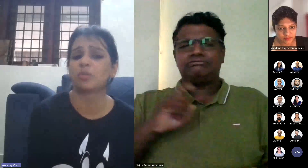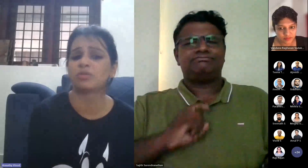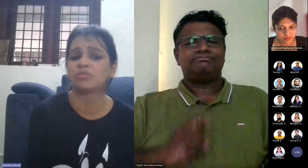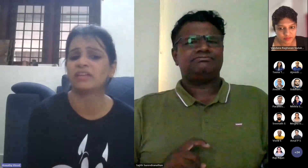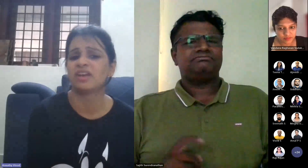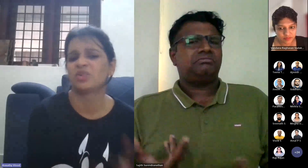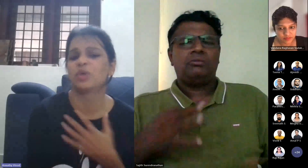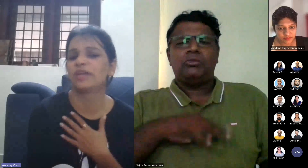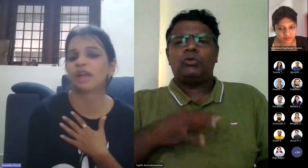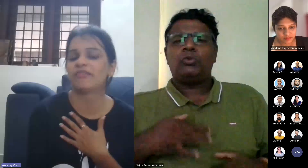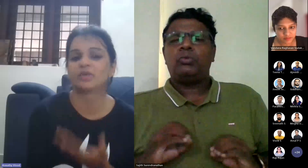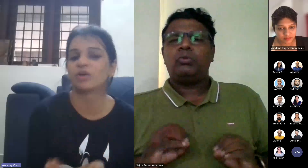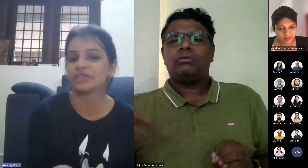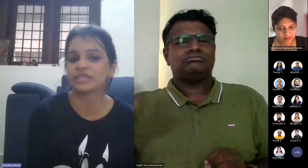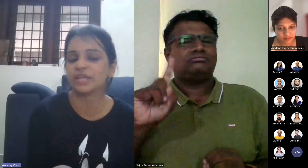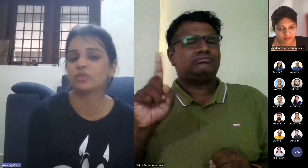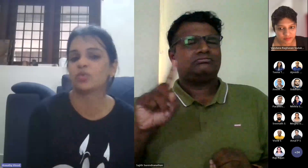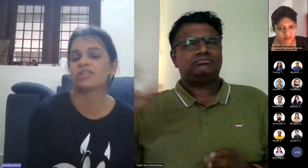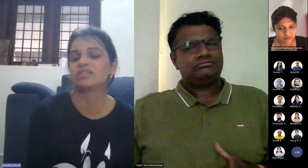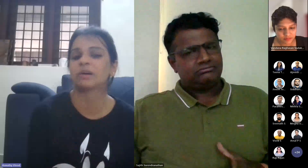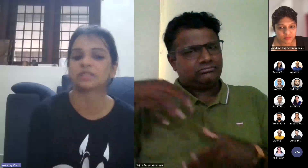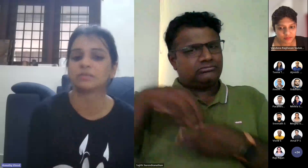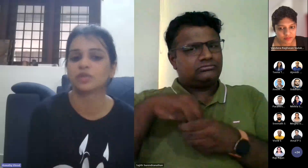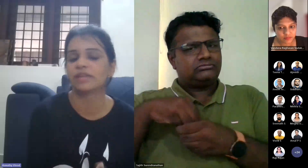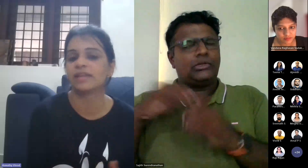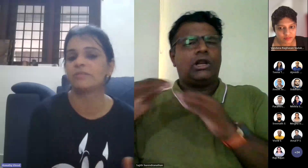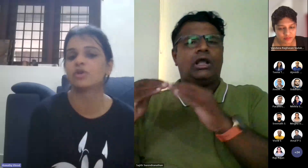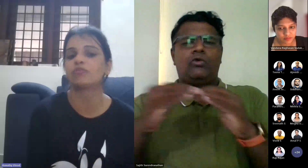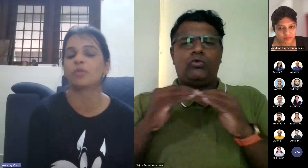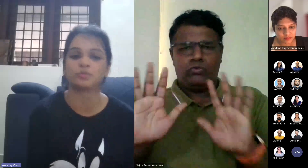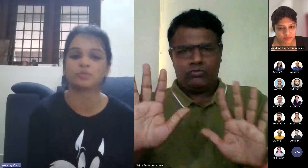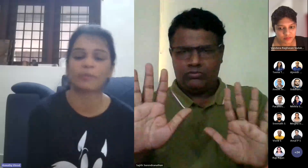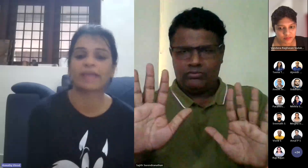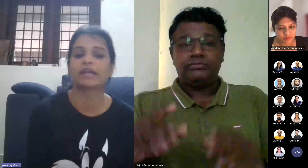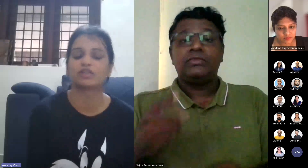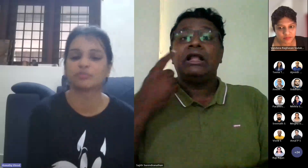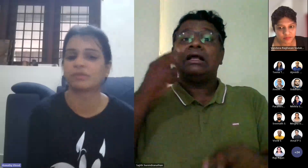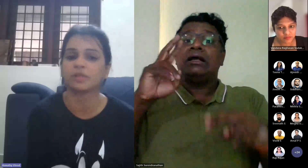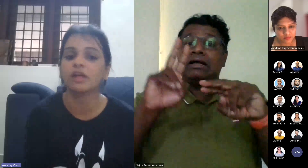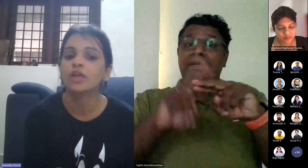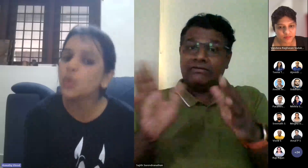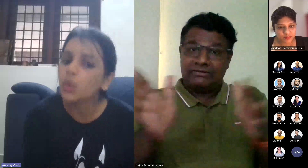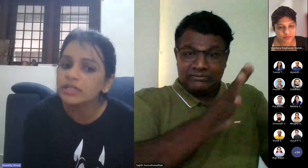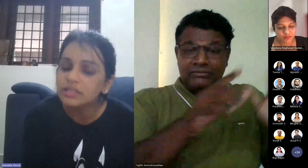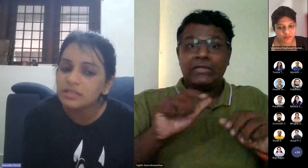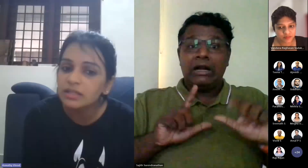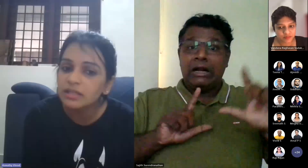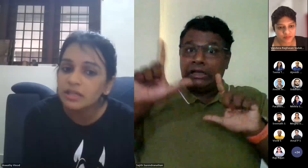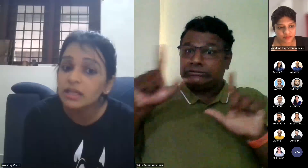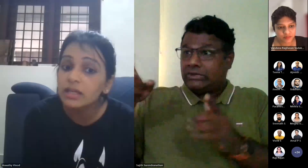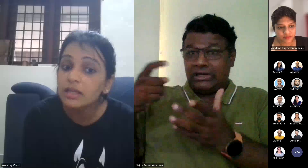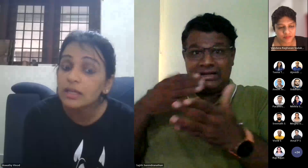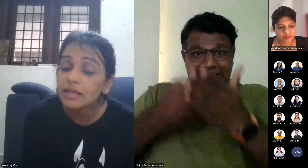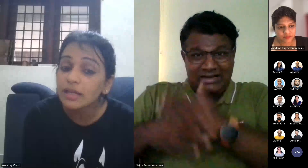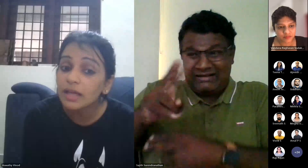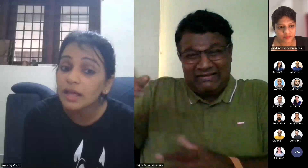their problem? And no, I don't have the confidence. I don't know much about them. So let me solve problems for my kind of people. No, it's,